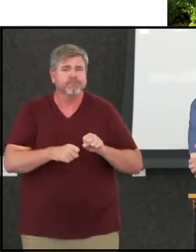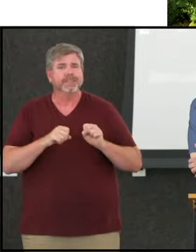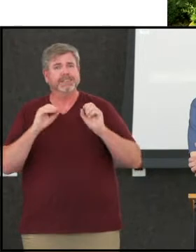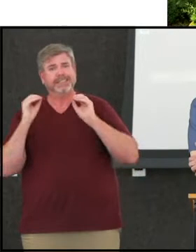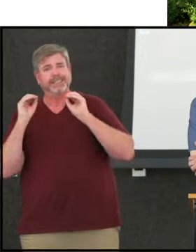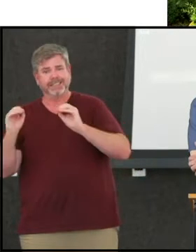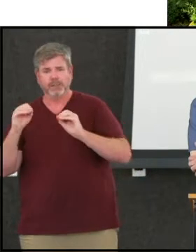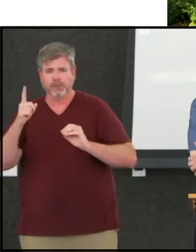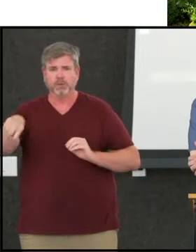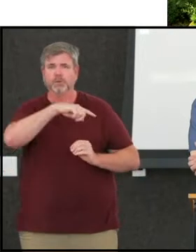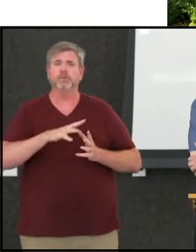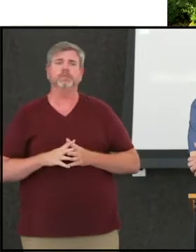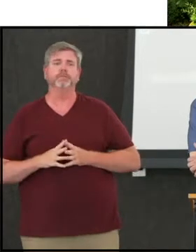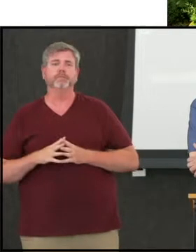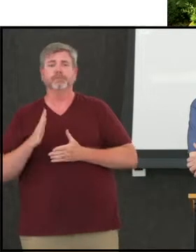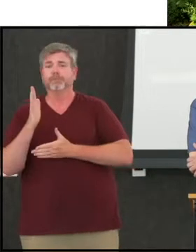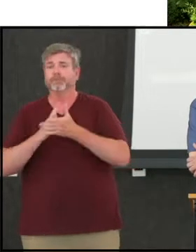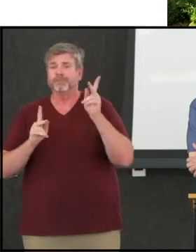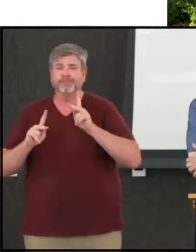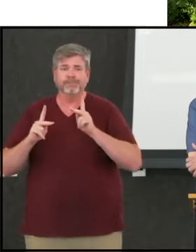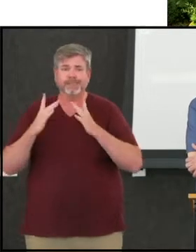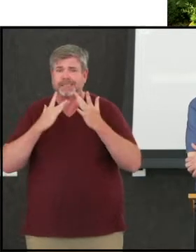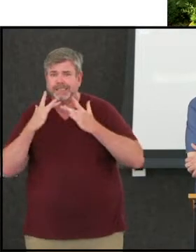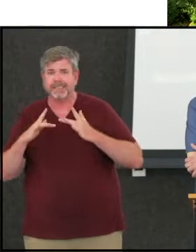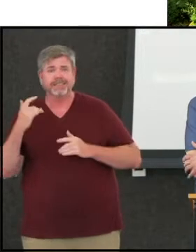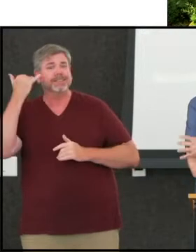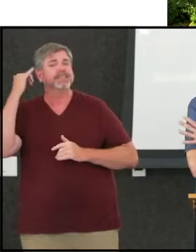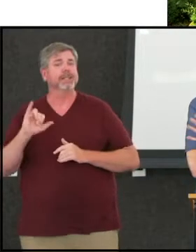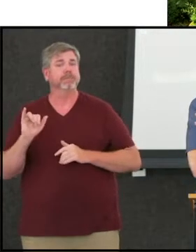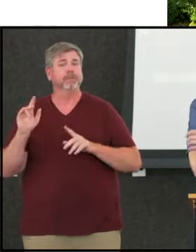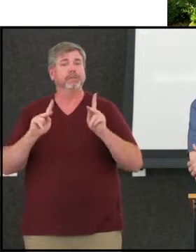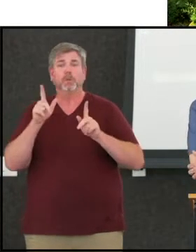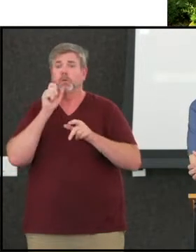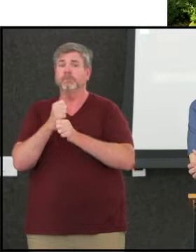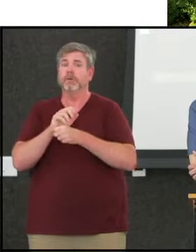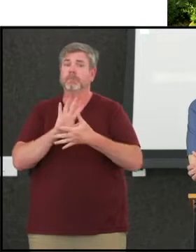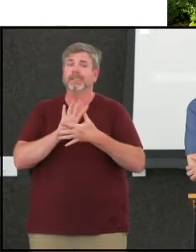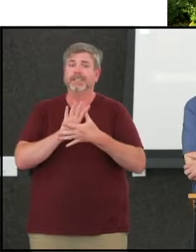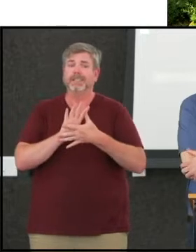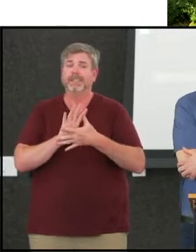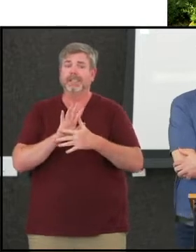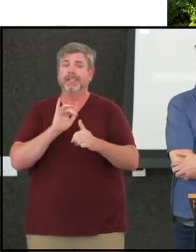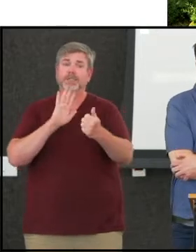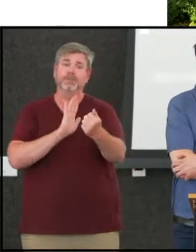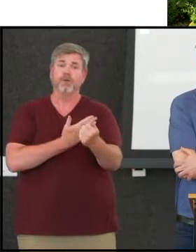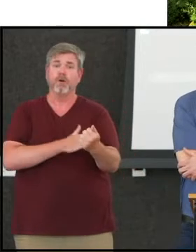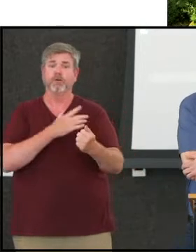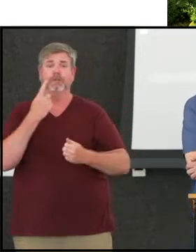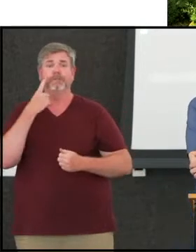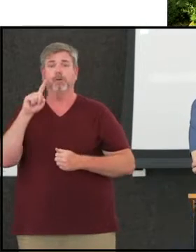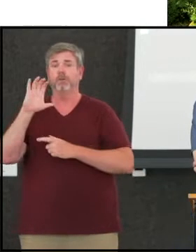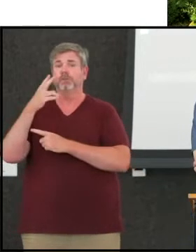homegrown content to try to help you and to try to educate you. Songforcharlie.org is one such organization